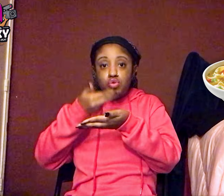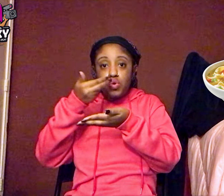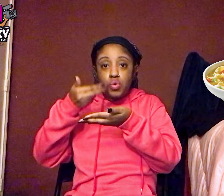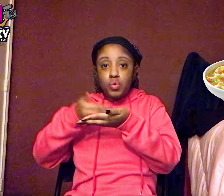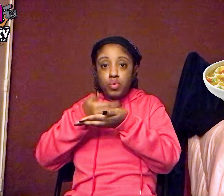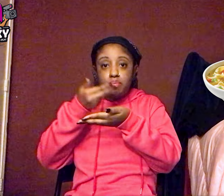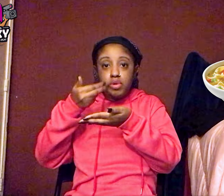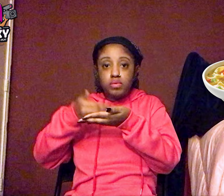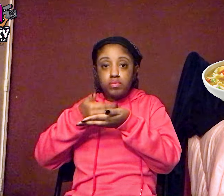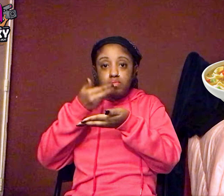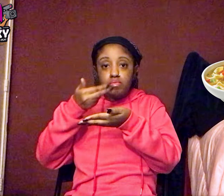Soup.